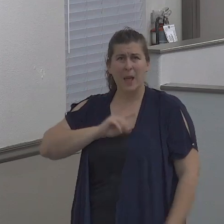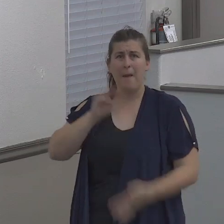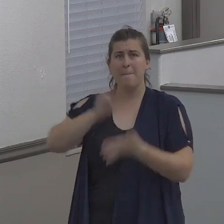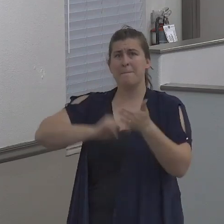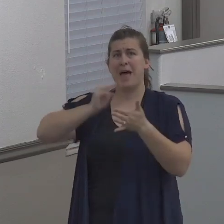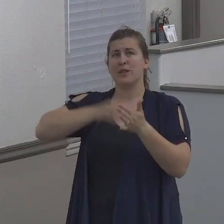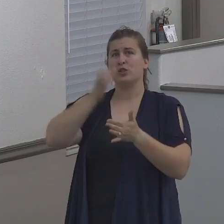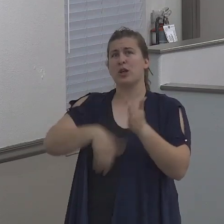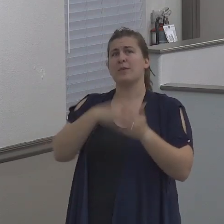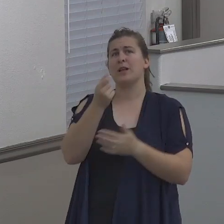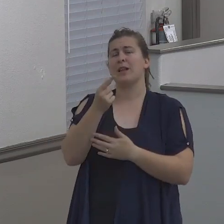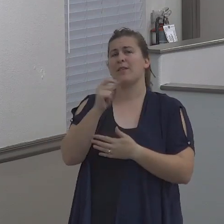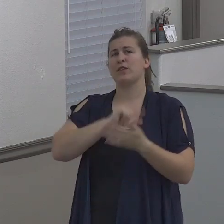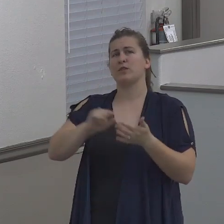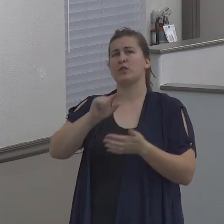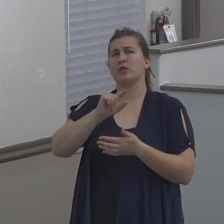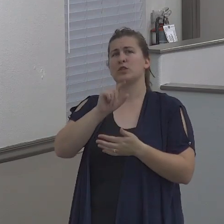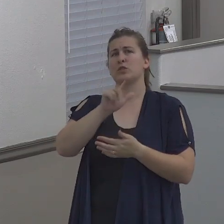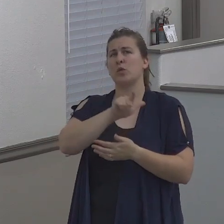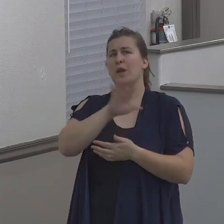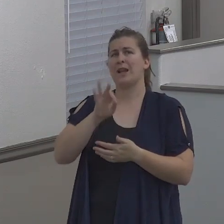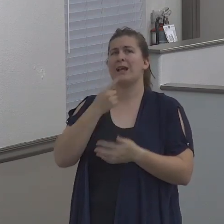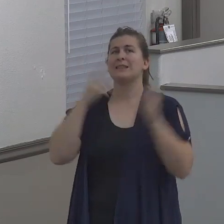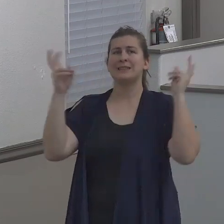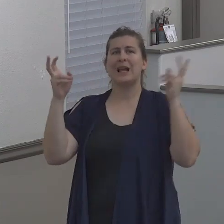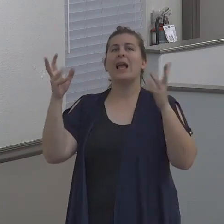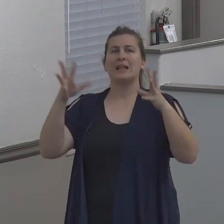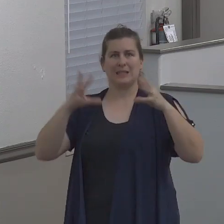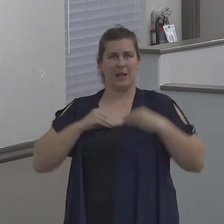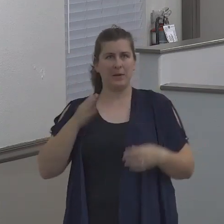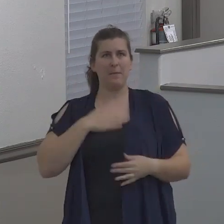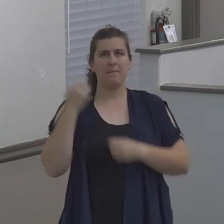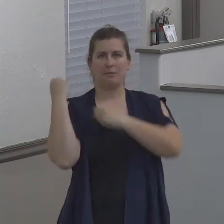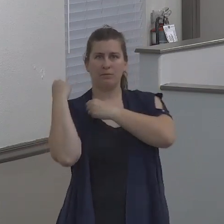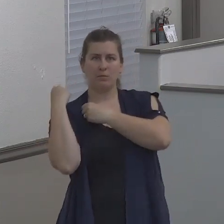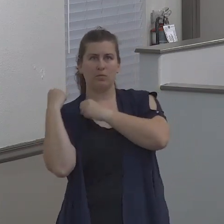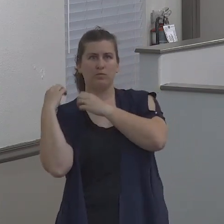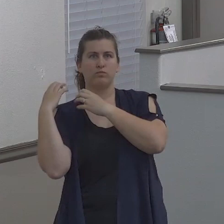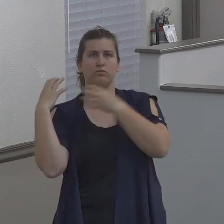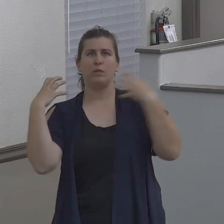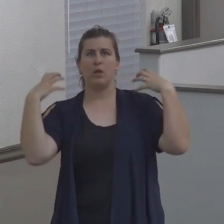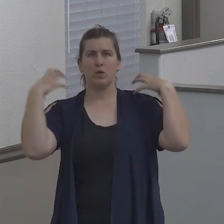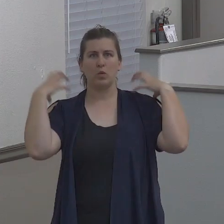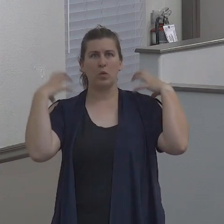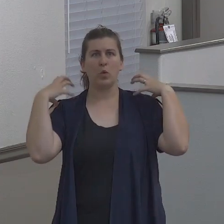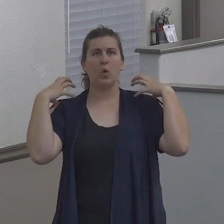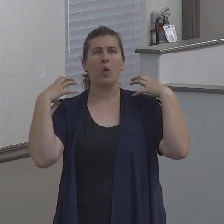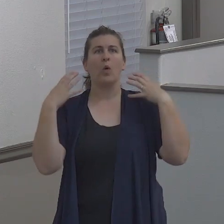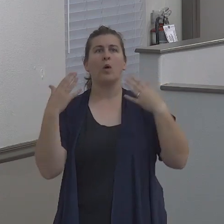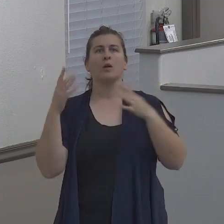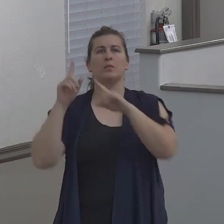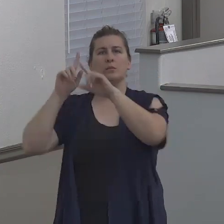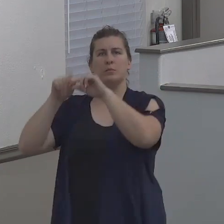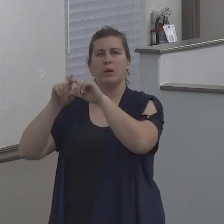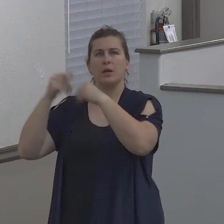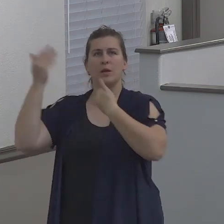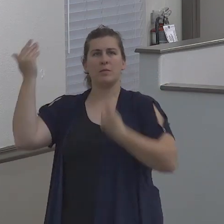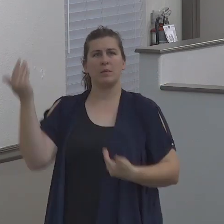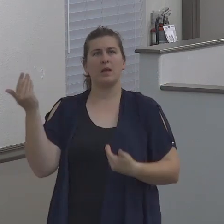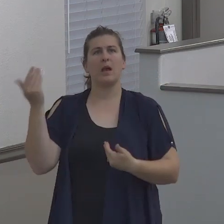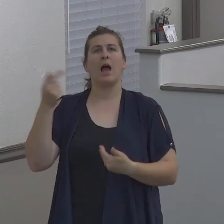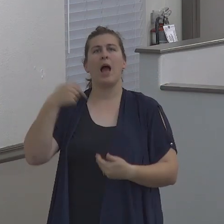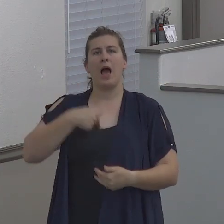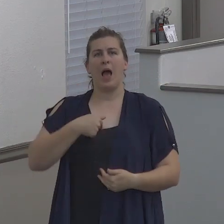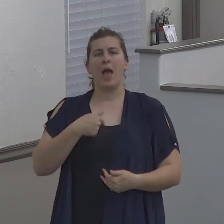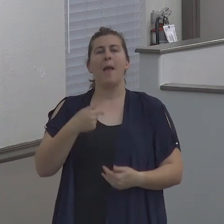are. Matthew 11, 29 and 30. Take my yoke upon you, Jesus said, and learn of me, for I am meek